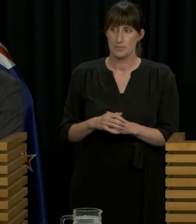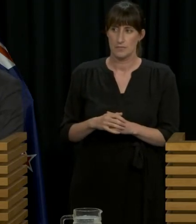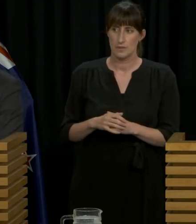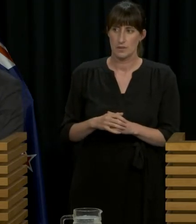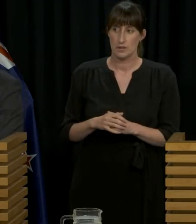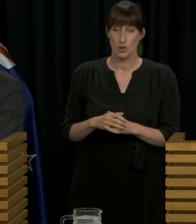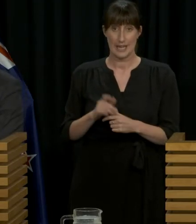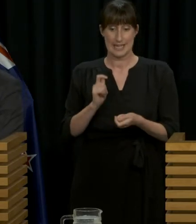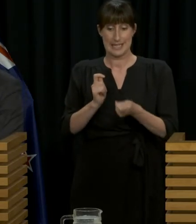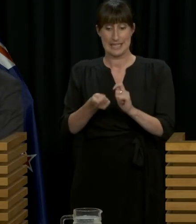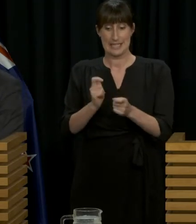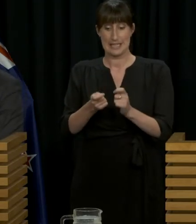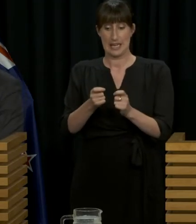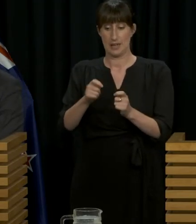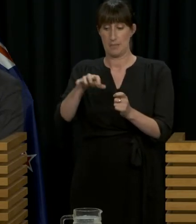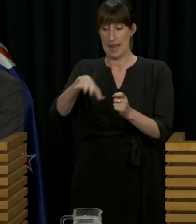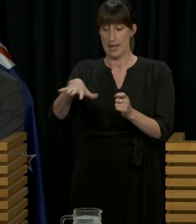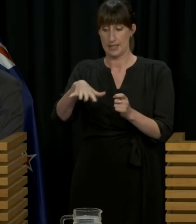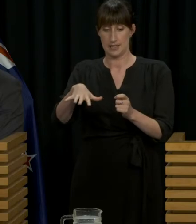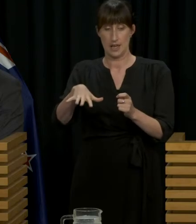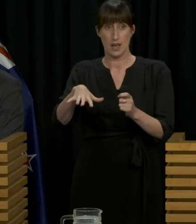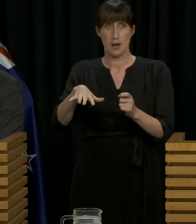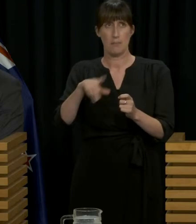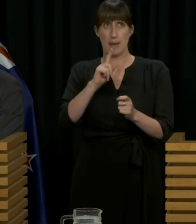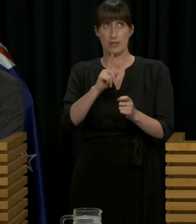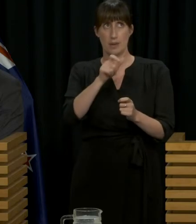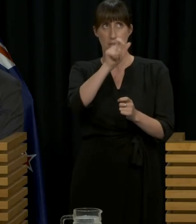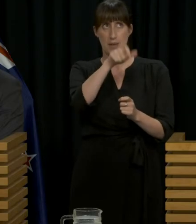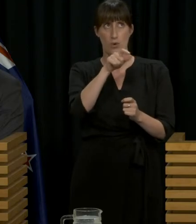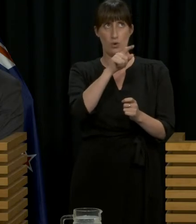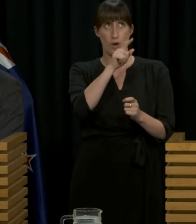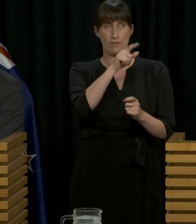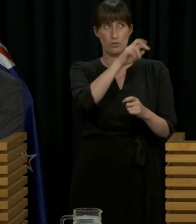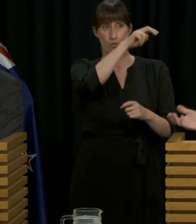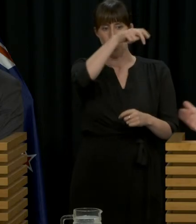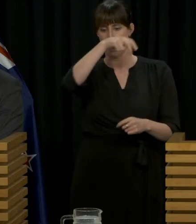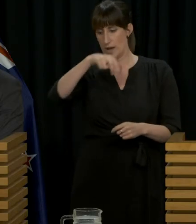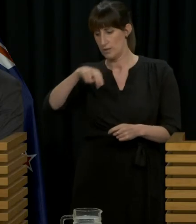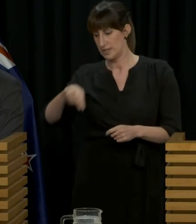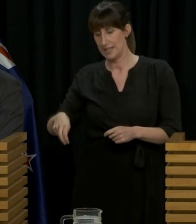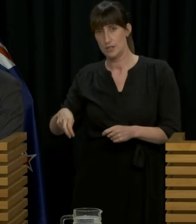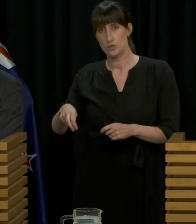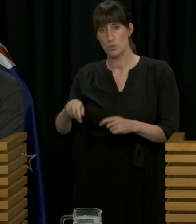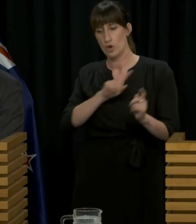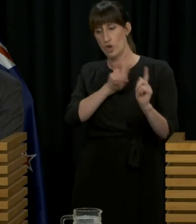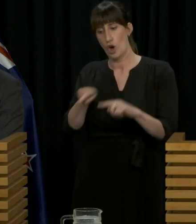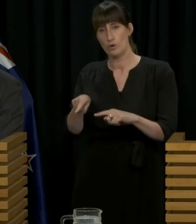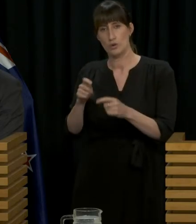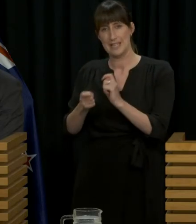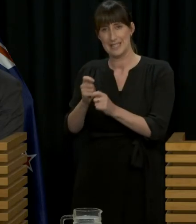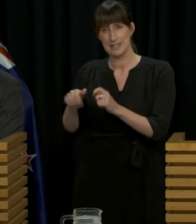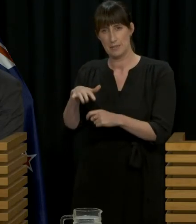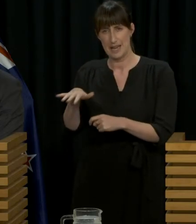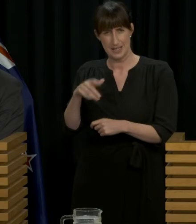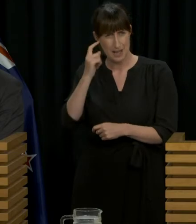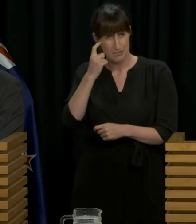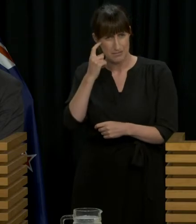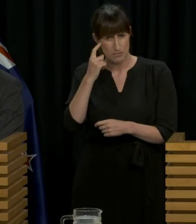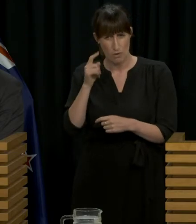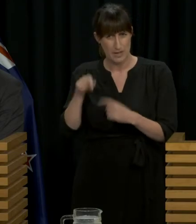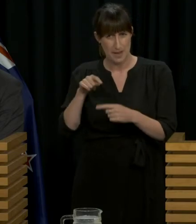Would you be concerned with that, Dr. Linton? Well, this is one of the things we're looking at in particular, and again, we had this discussion with our MB colleagues this morning,